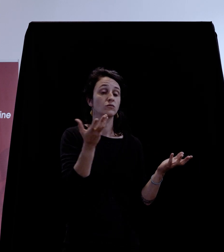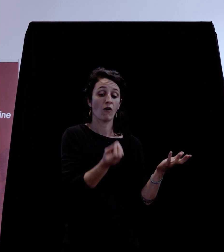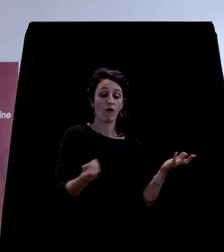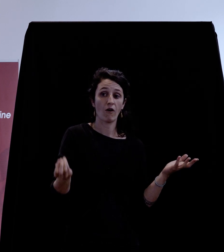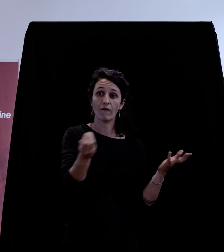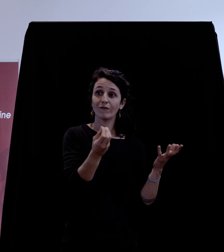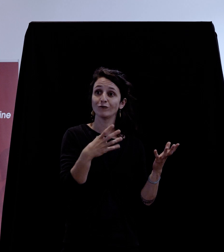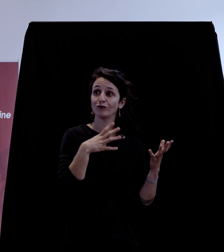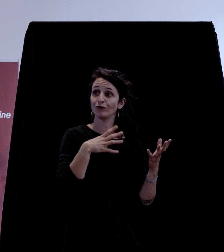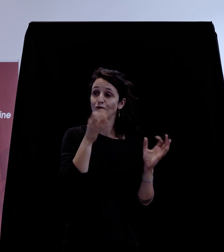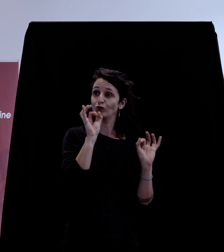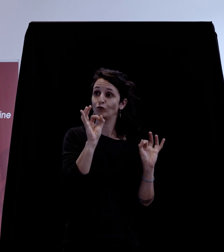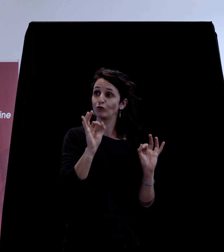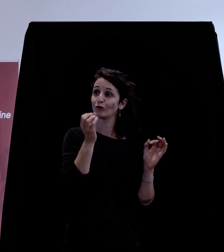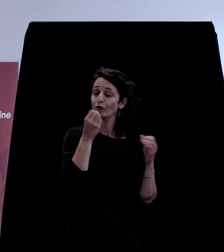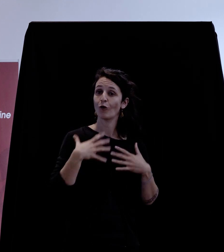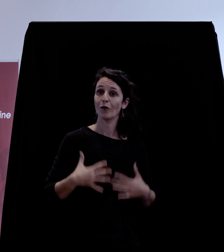very appropriately.